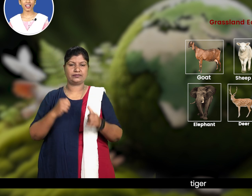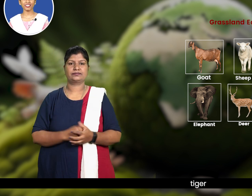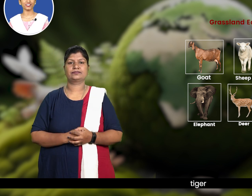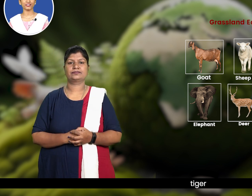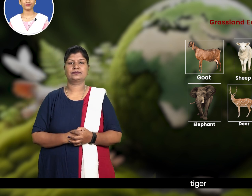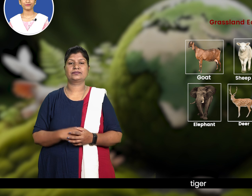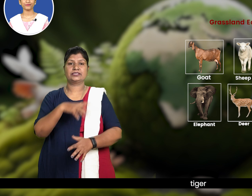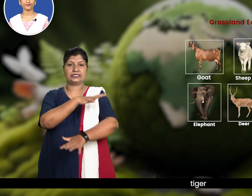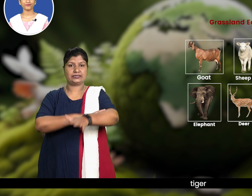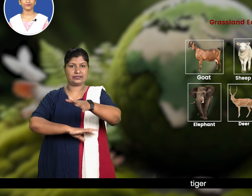tiger,